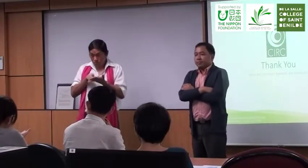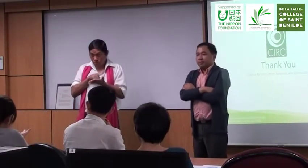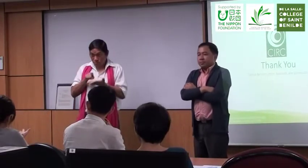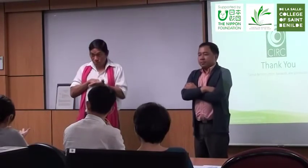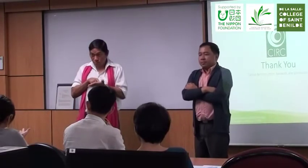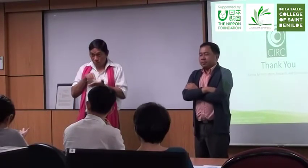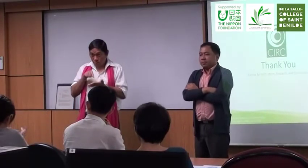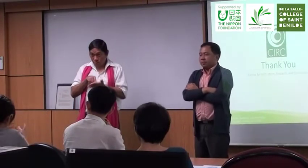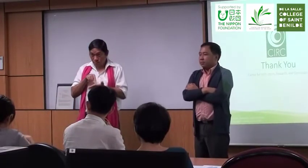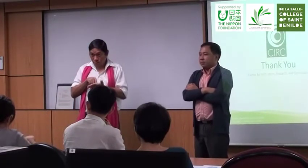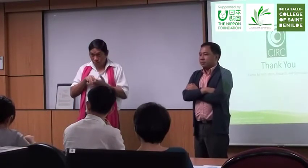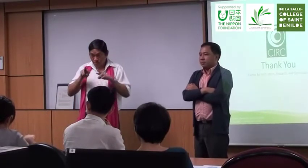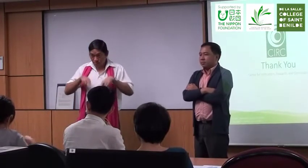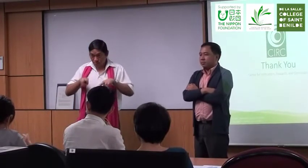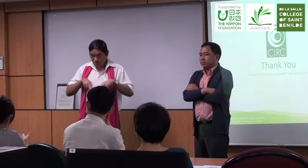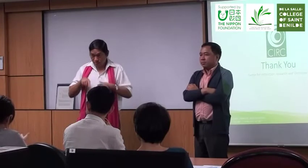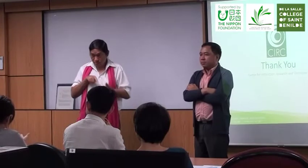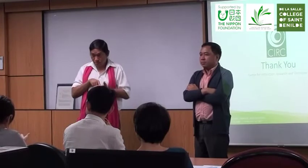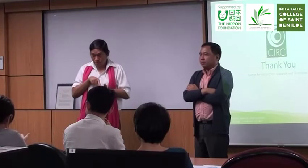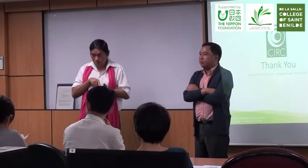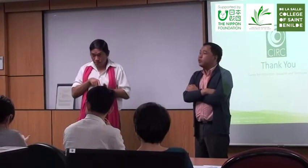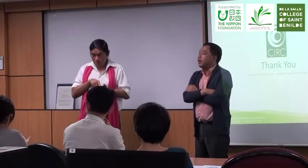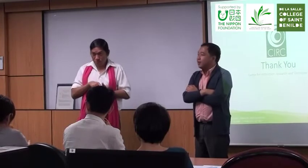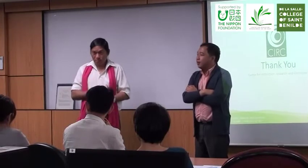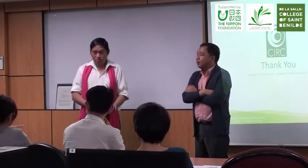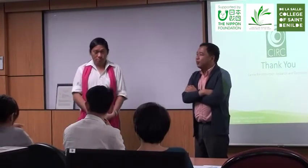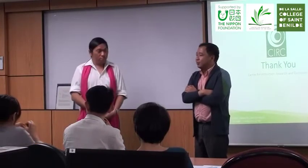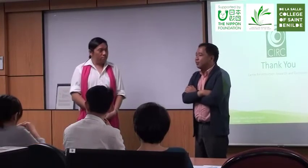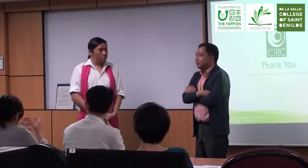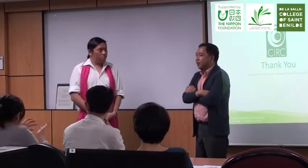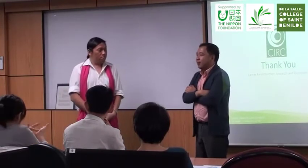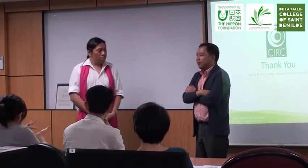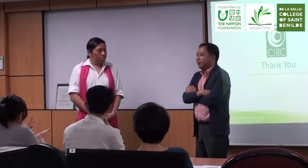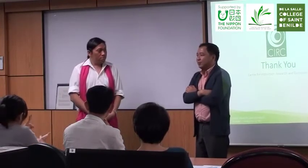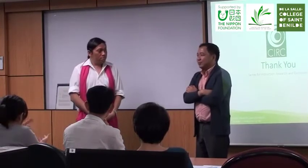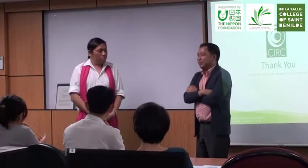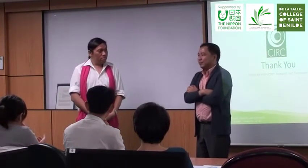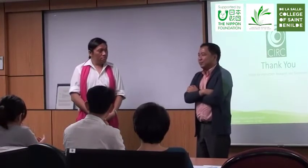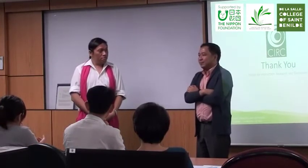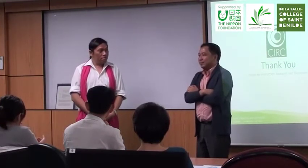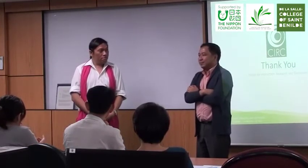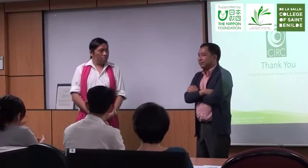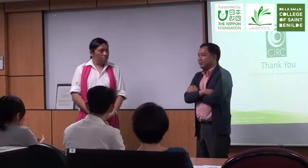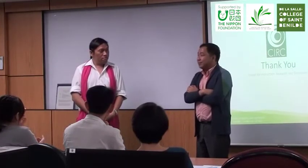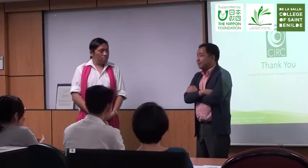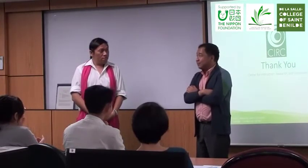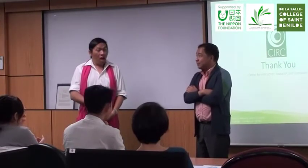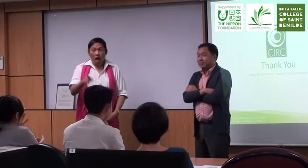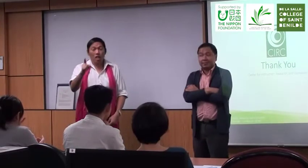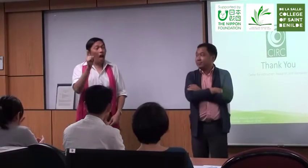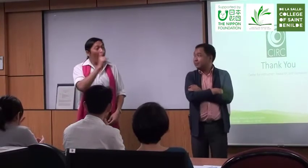in class, do you use tablets for your students, or